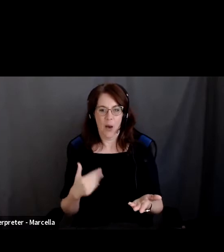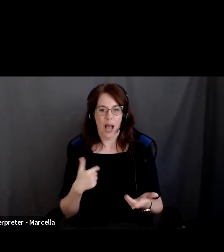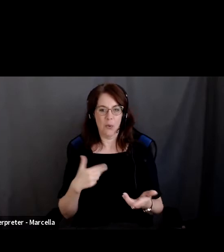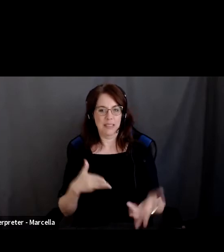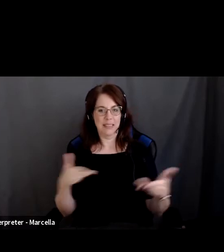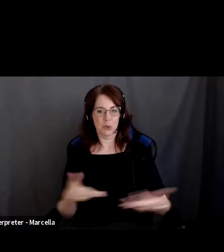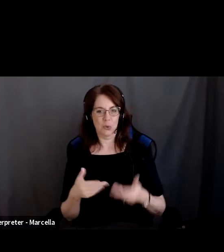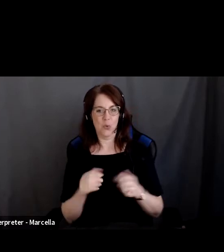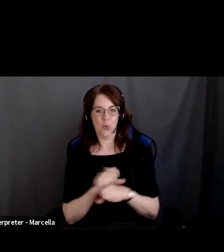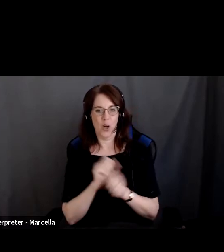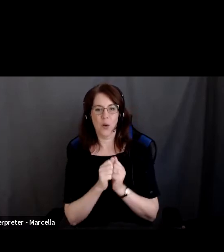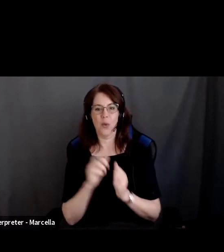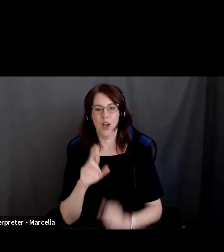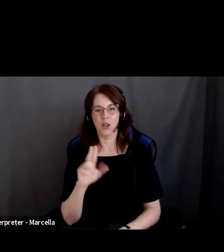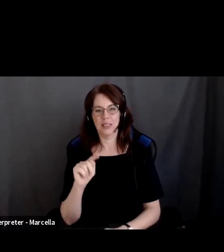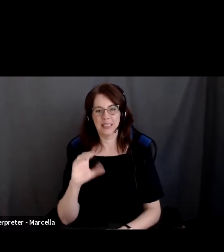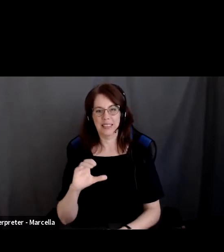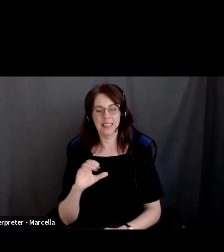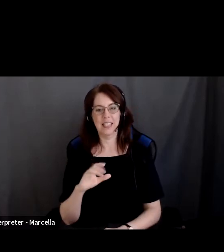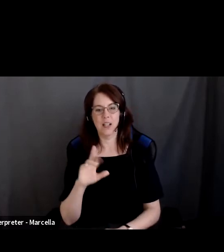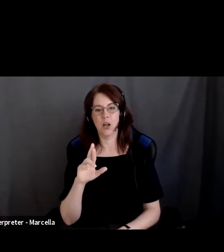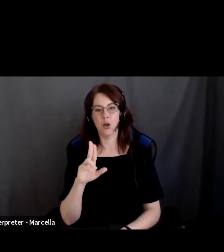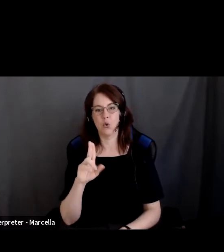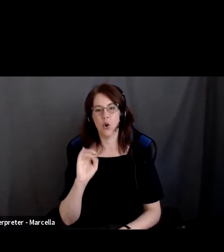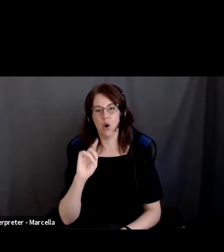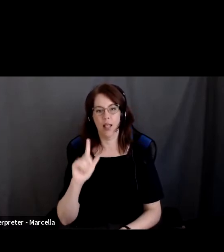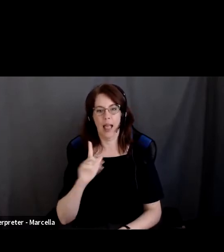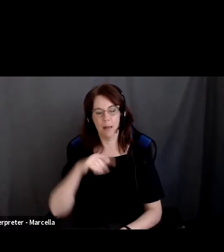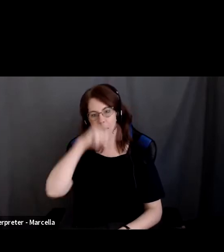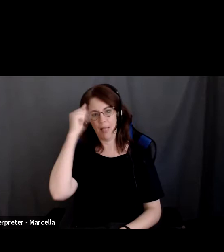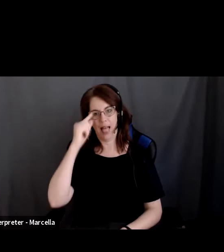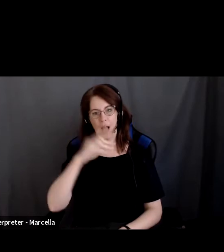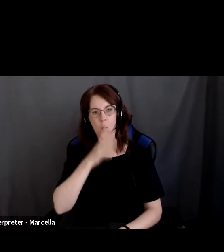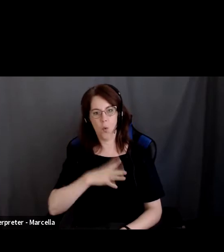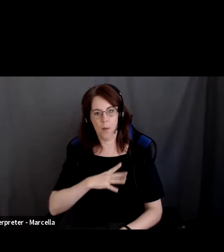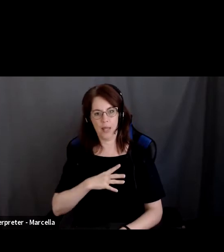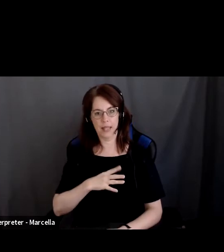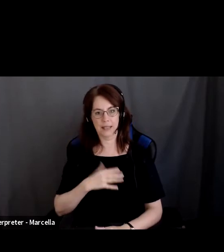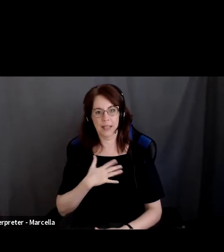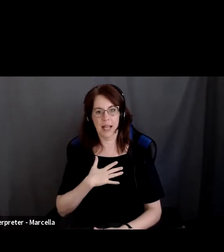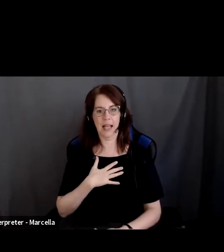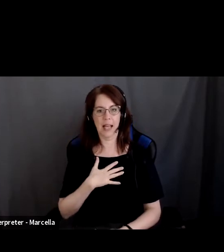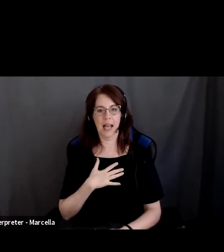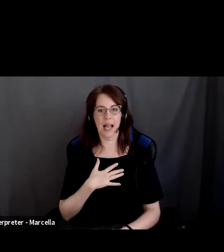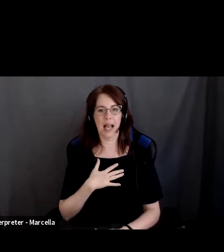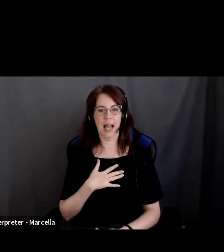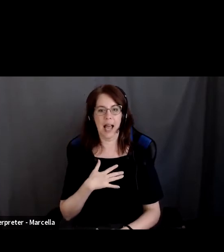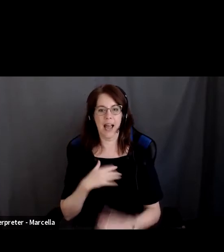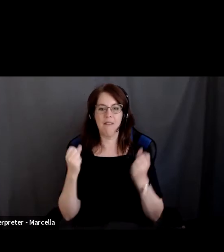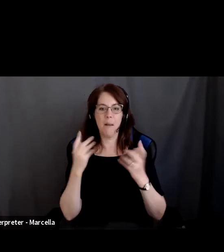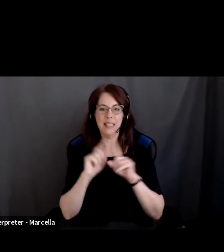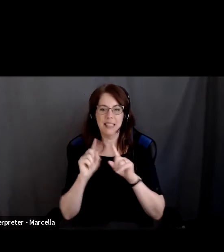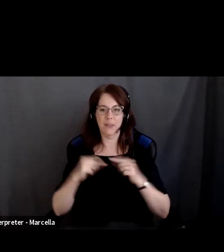working with RTC Rural. I am a Black woman. I have on a multicolored